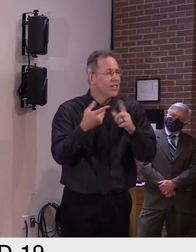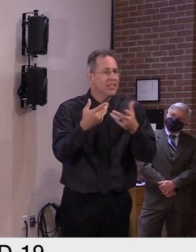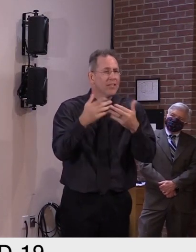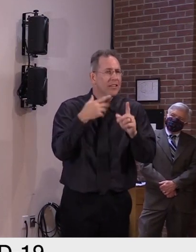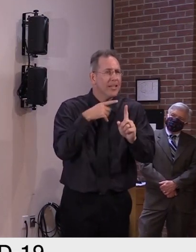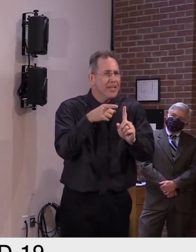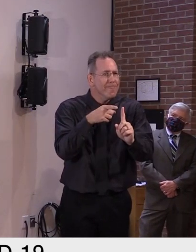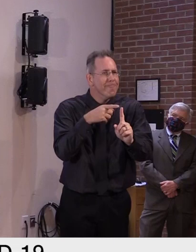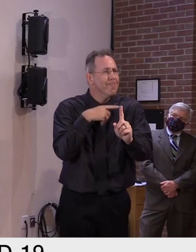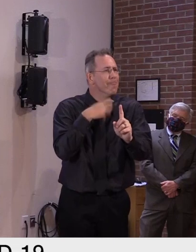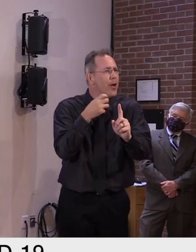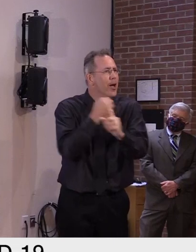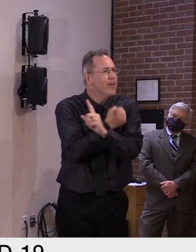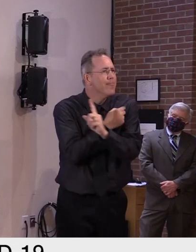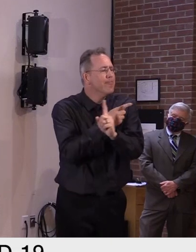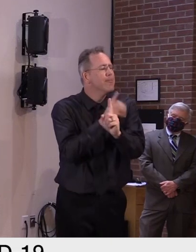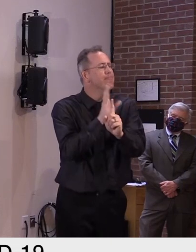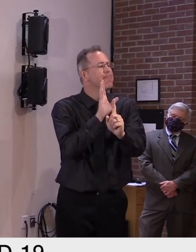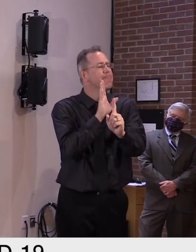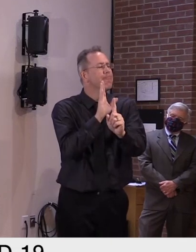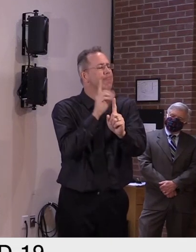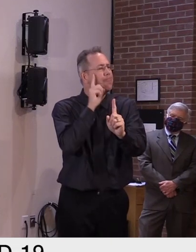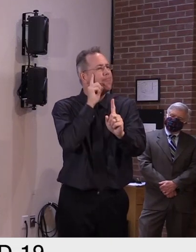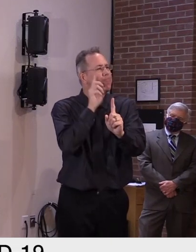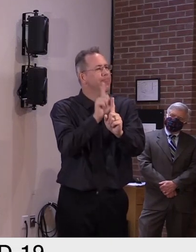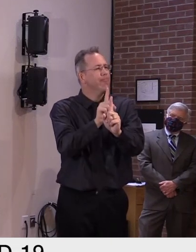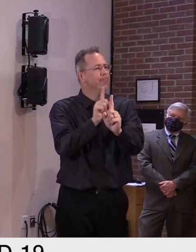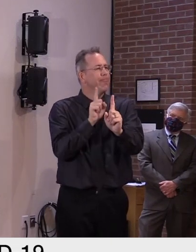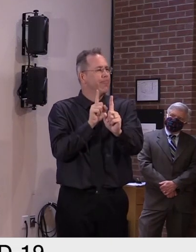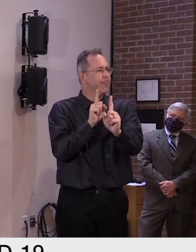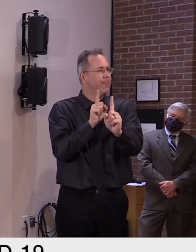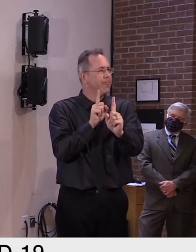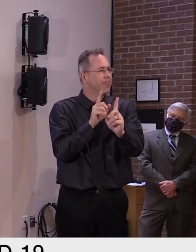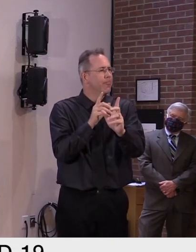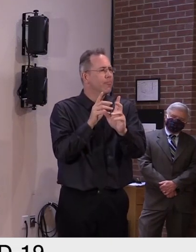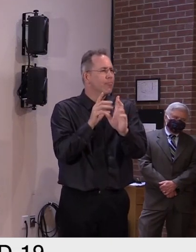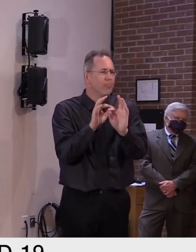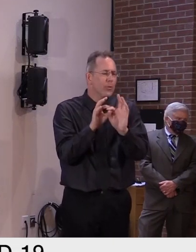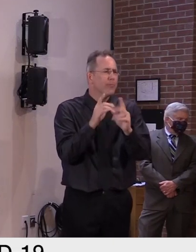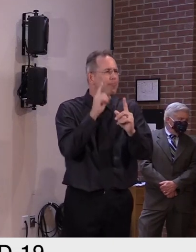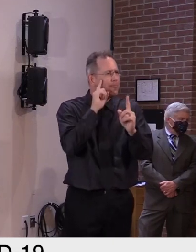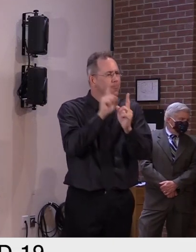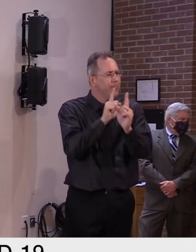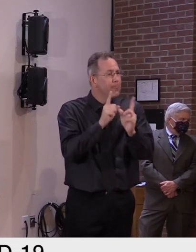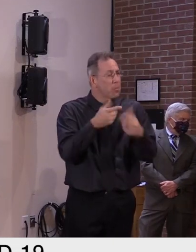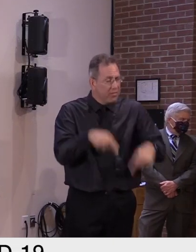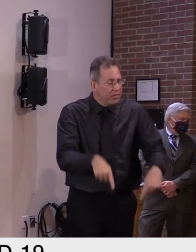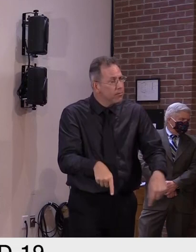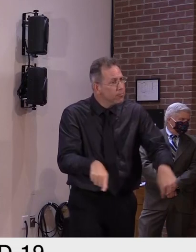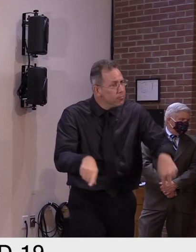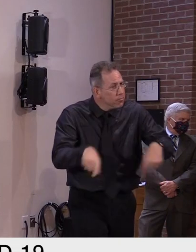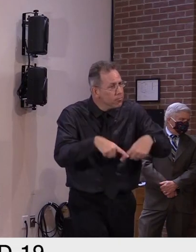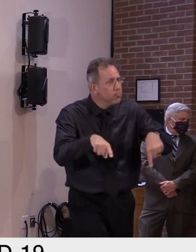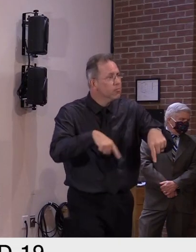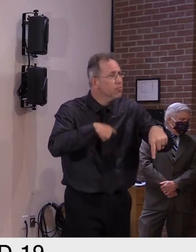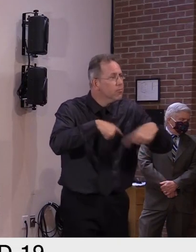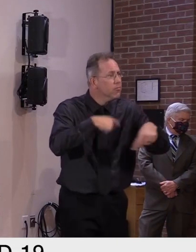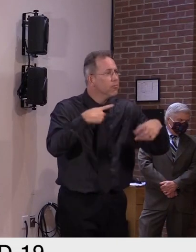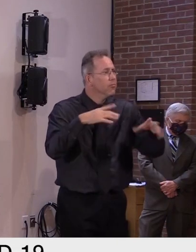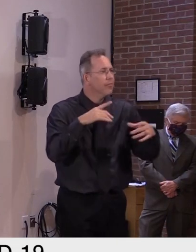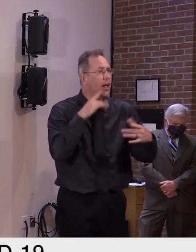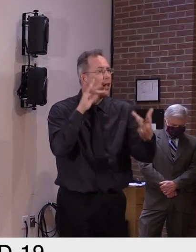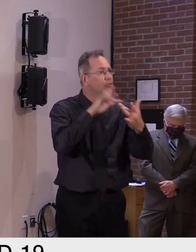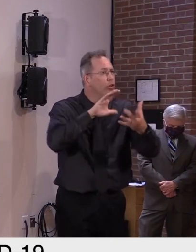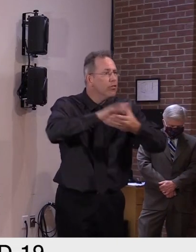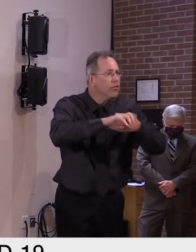habits, we may find ourselves in trouble. So again, it's not really where we live in the state of